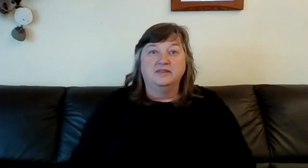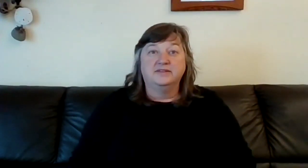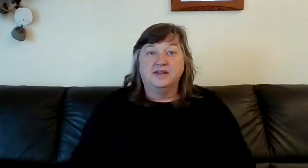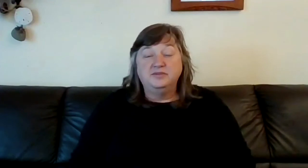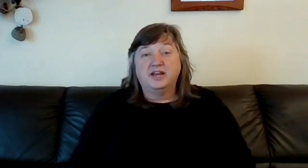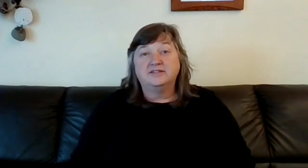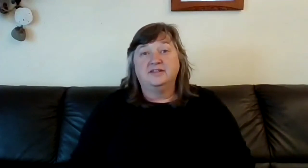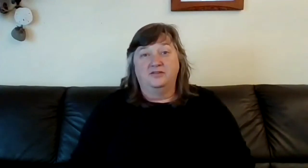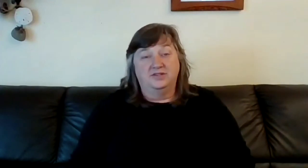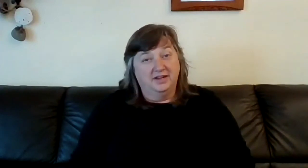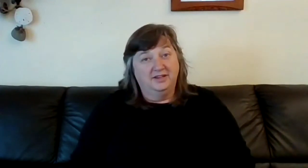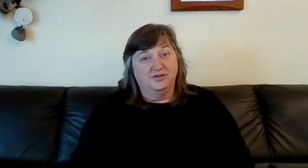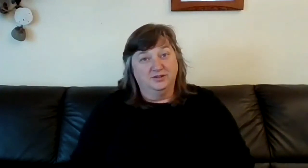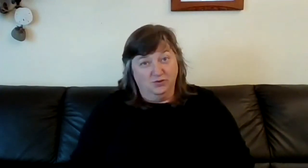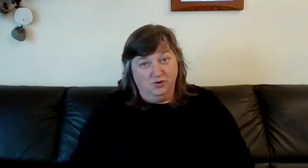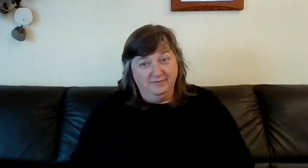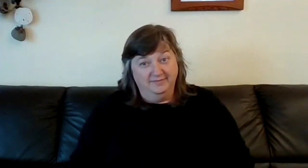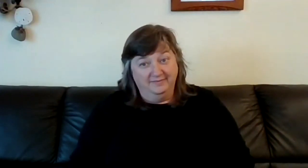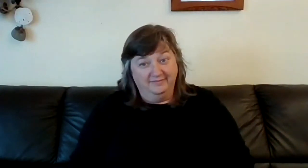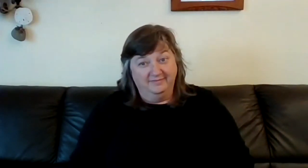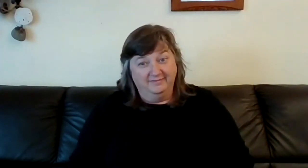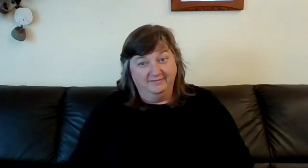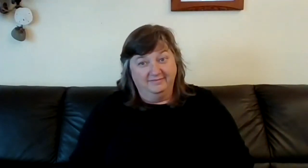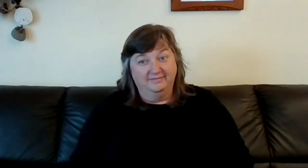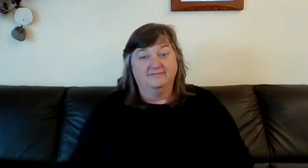The subjects that you study during school.